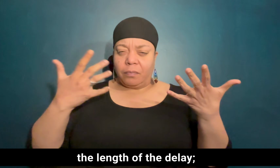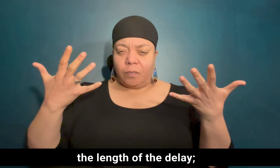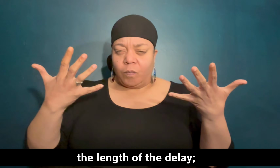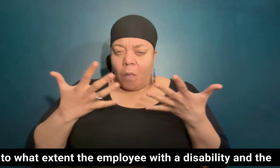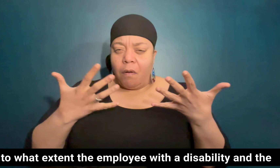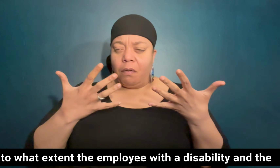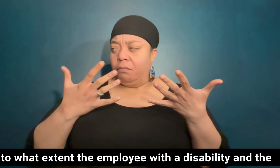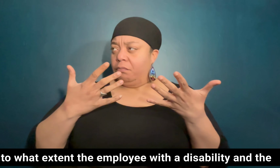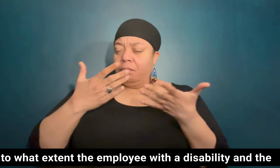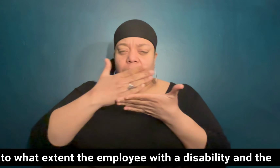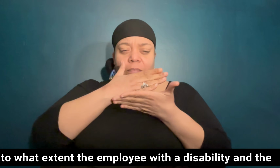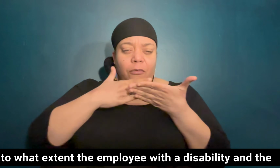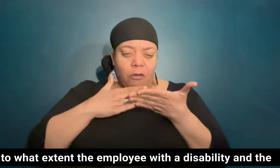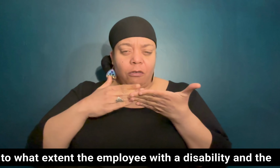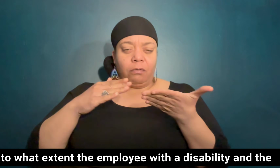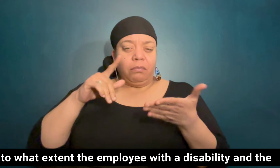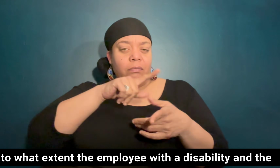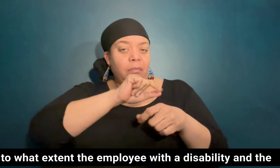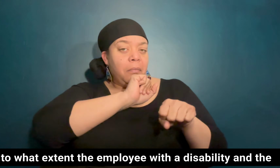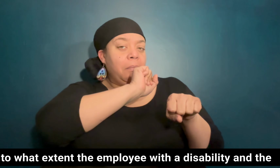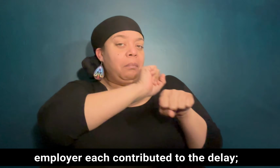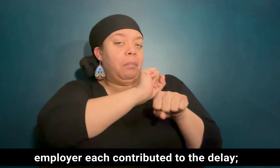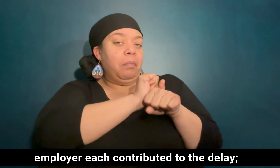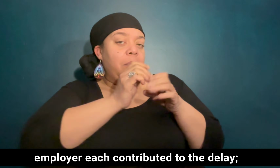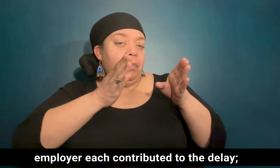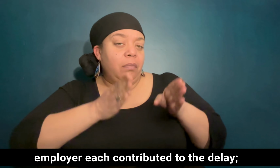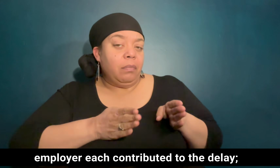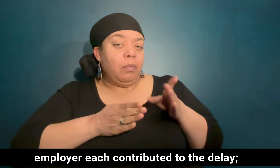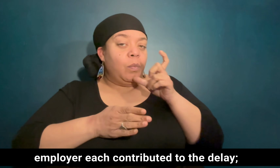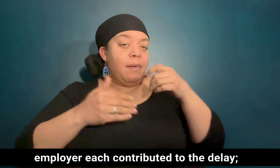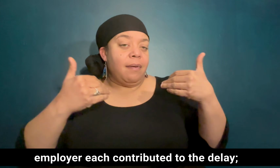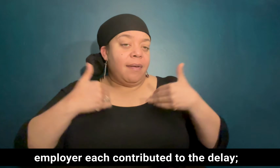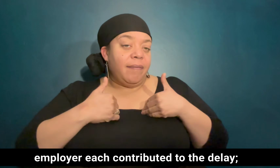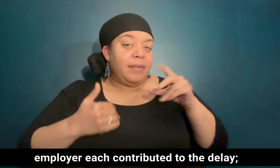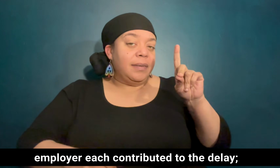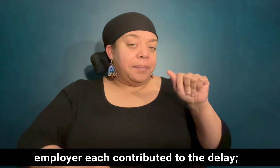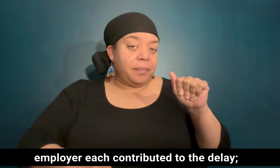to what extent the employee with a disability and the employer each contributed to the delay,